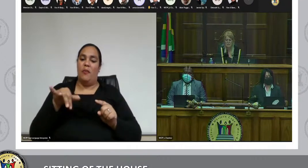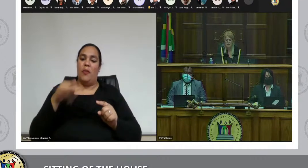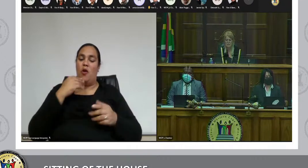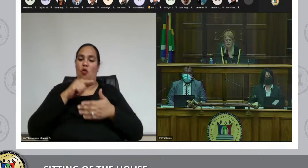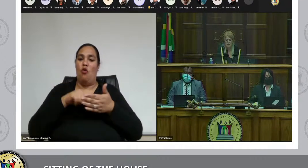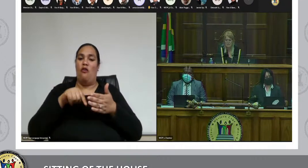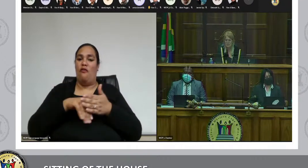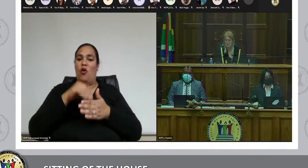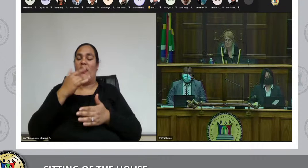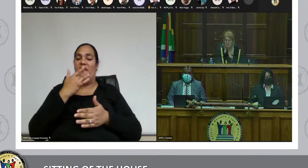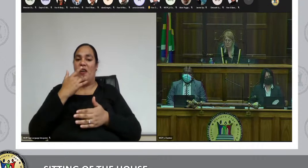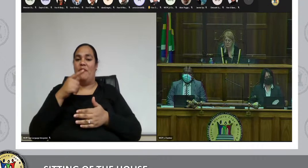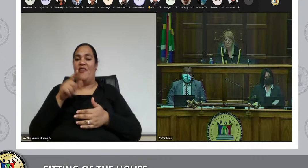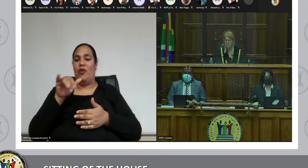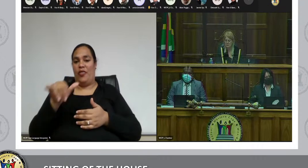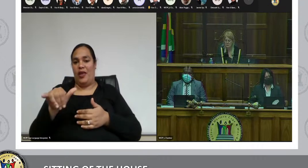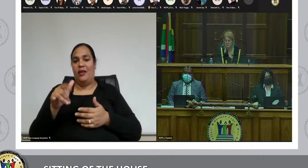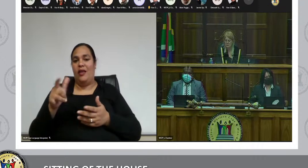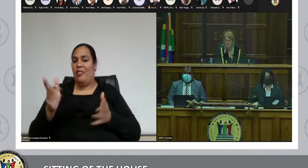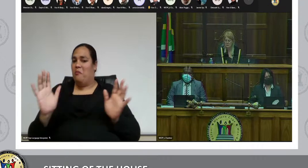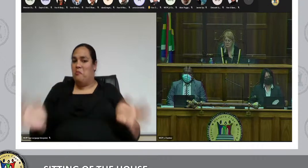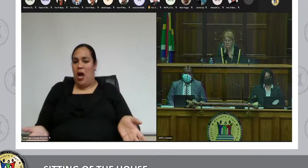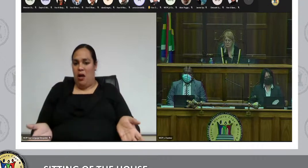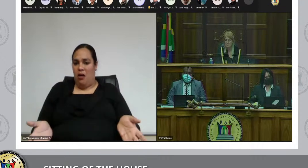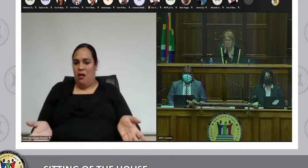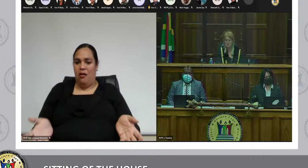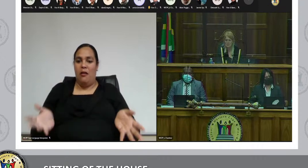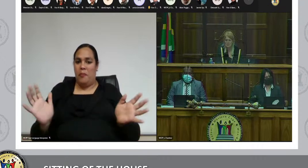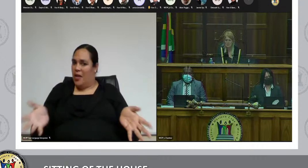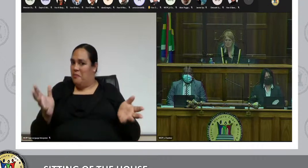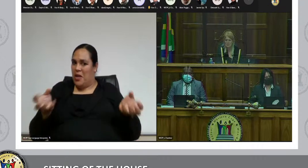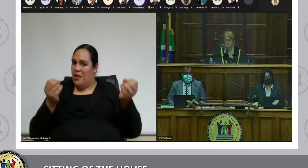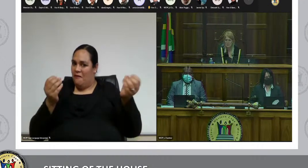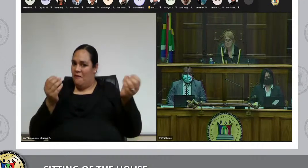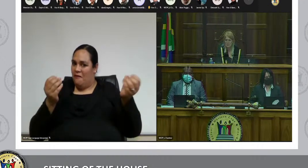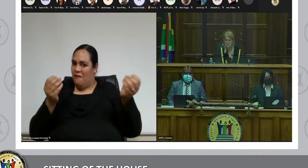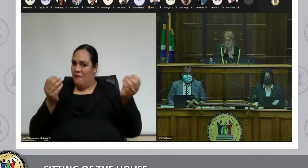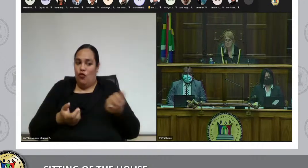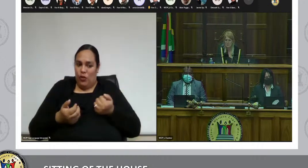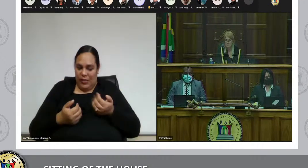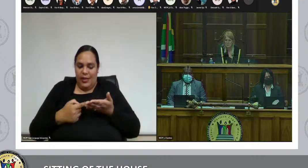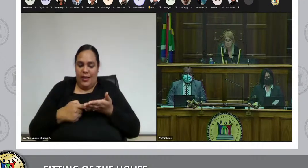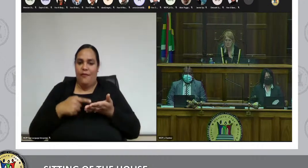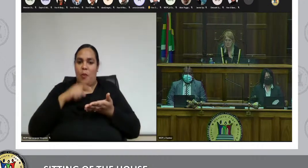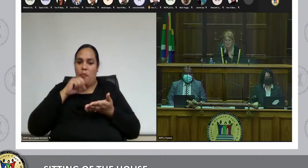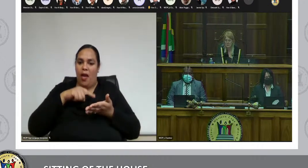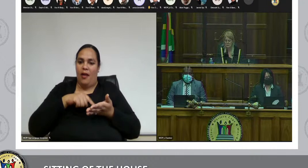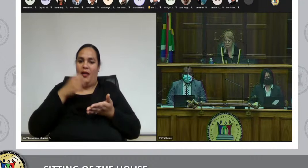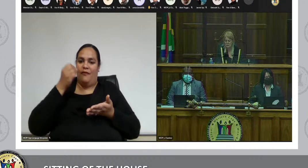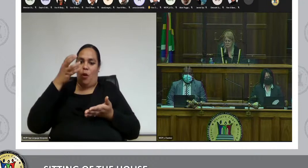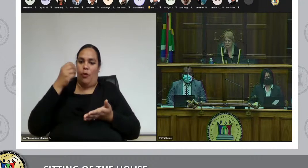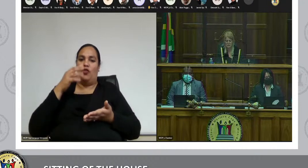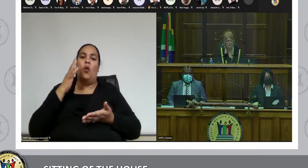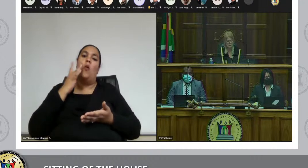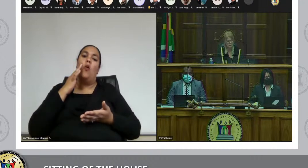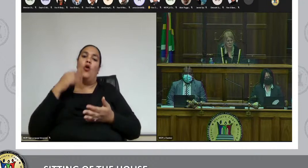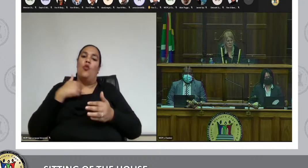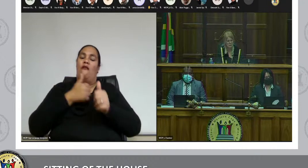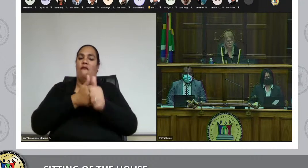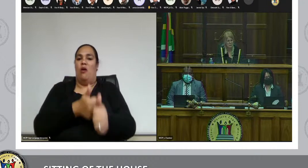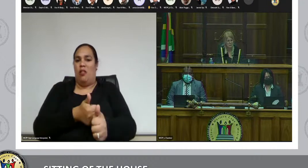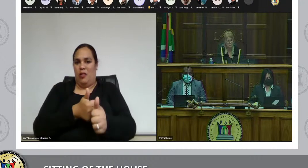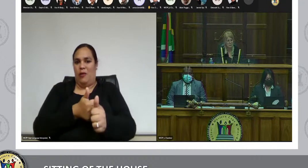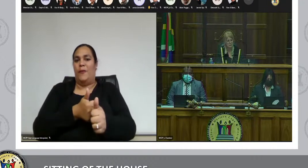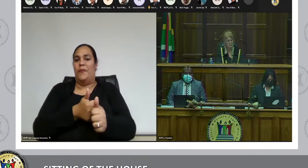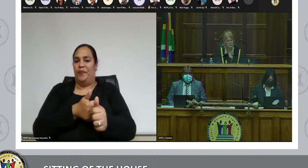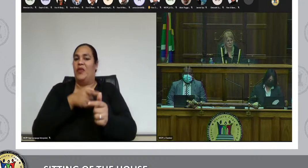voting in favour of that, and that is it. That is the information we received. That is the information when we followed trail.